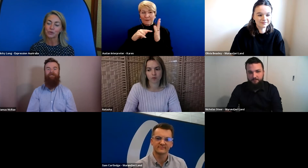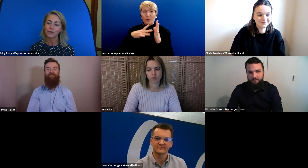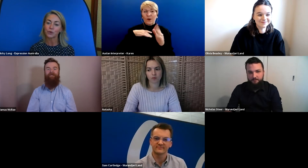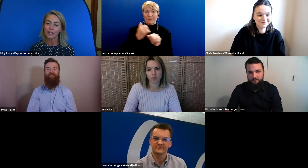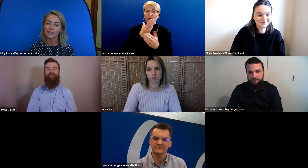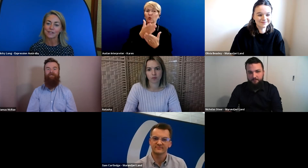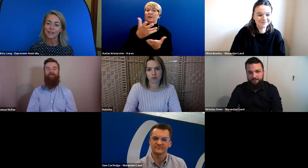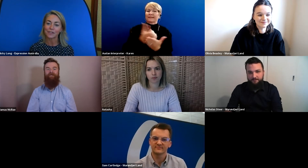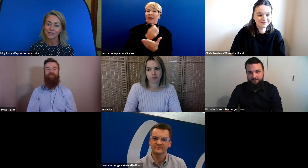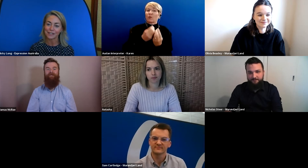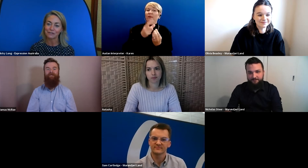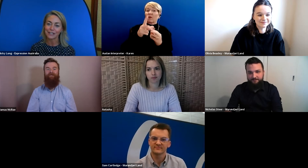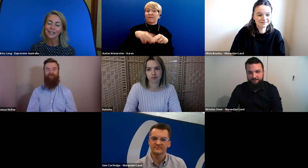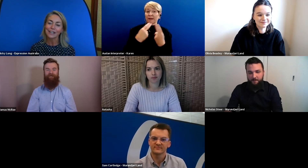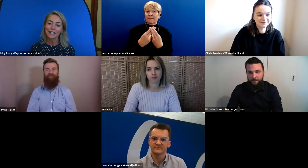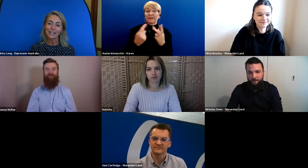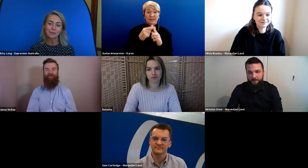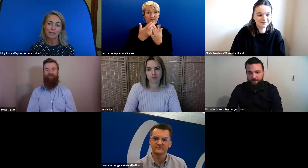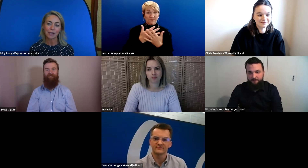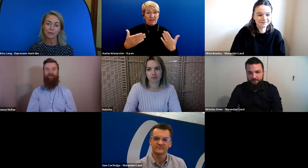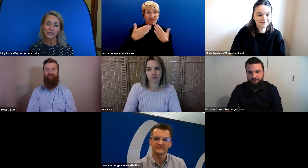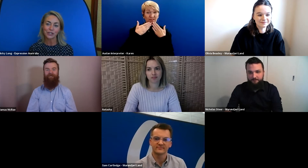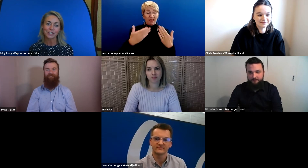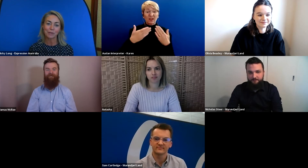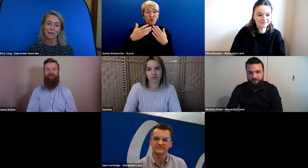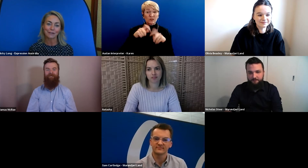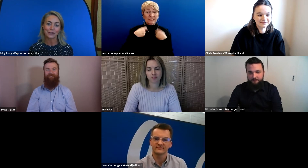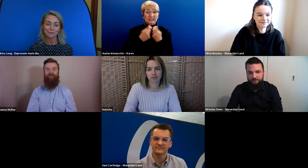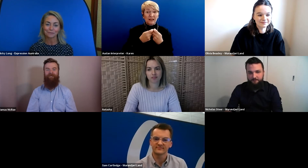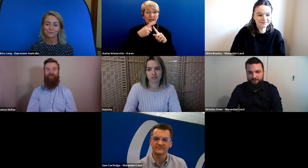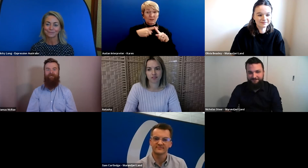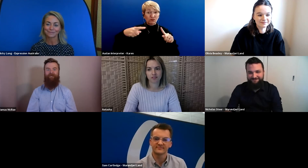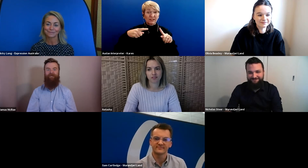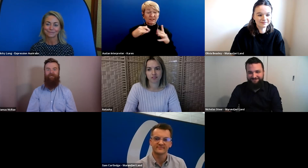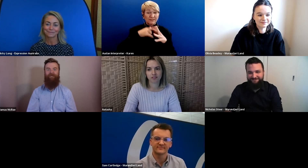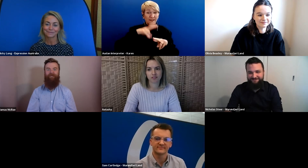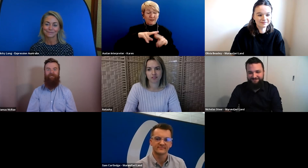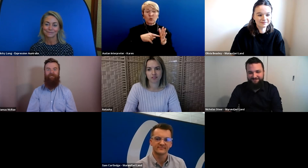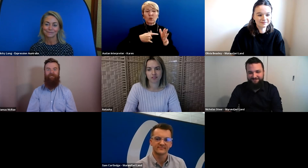team who've organised this evening, and it's been my pleasure to be a part of it.